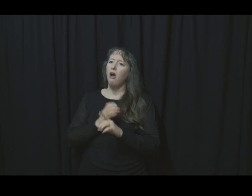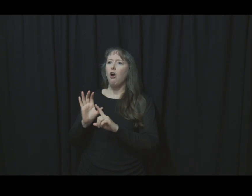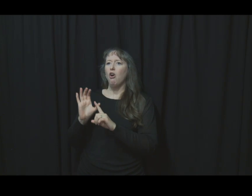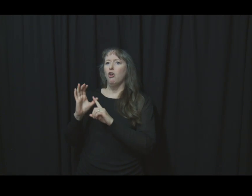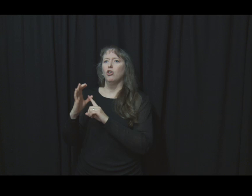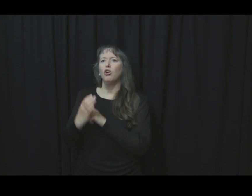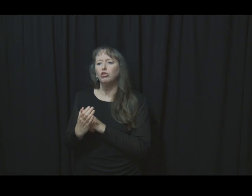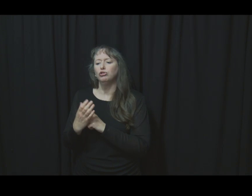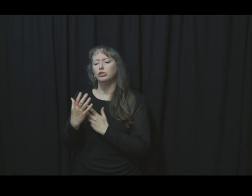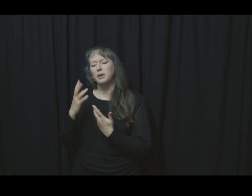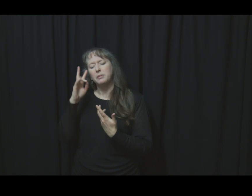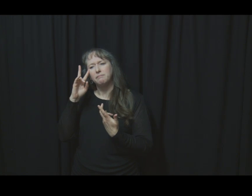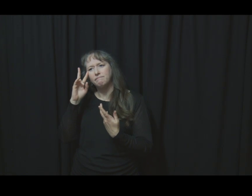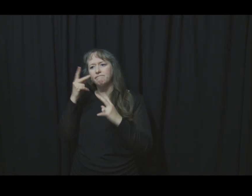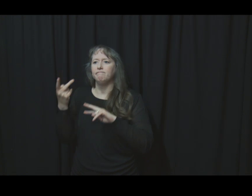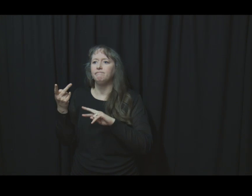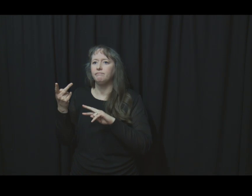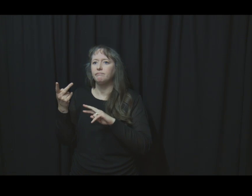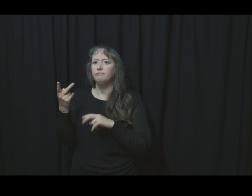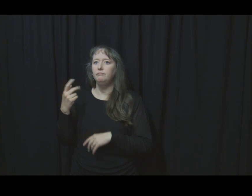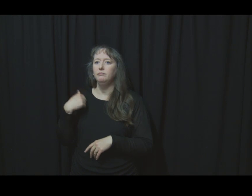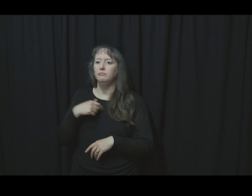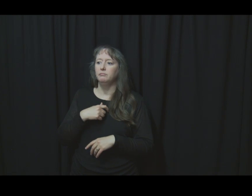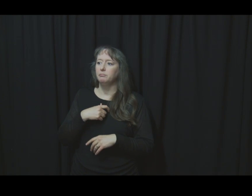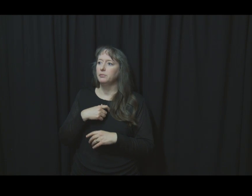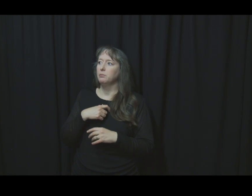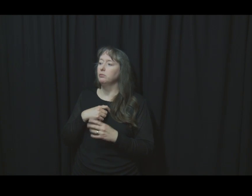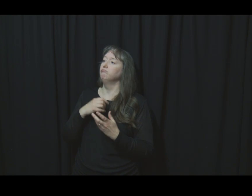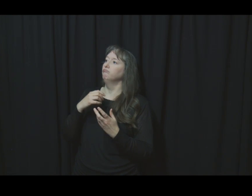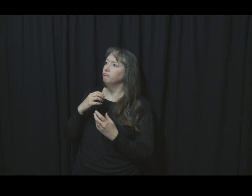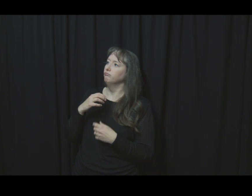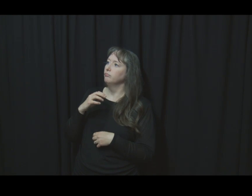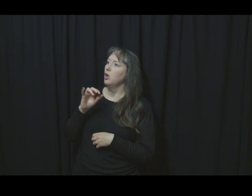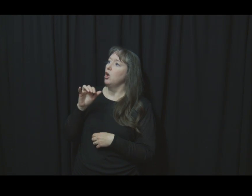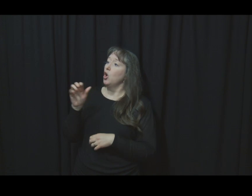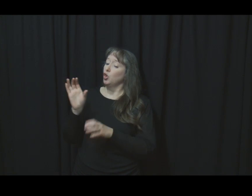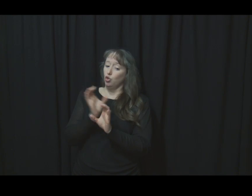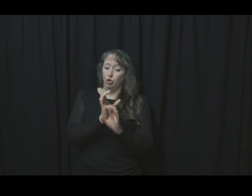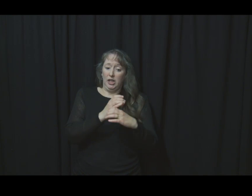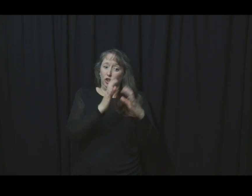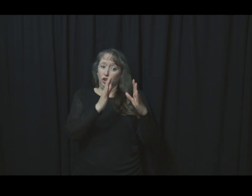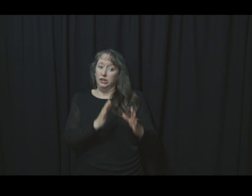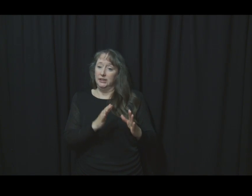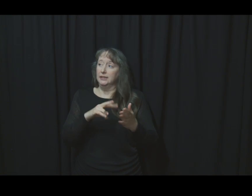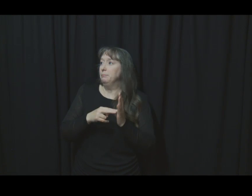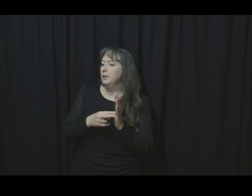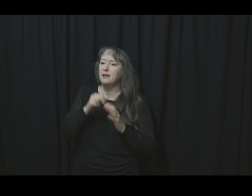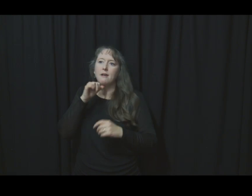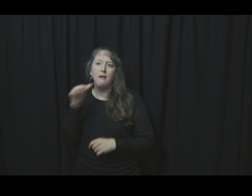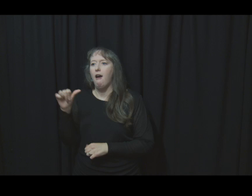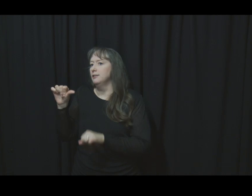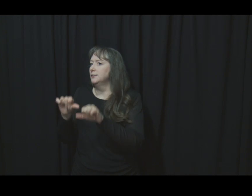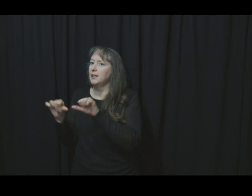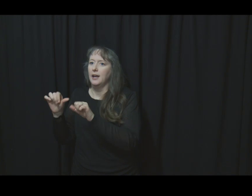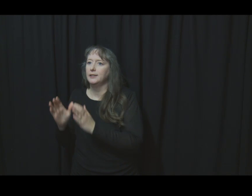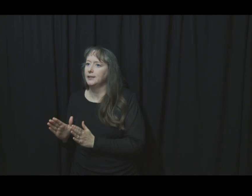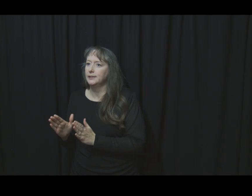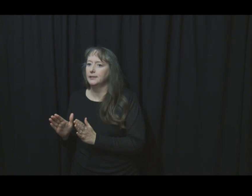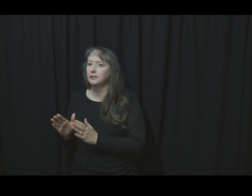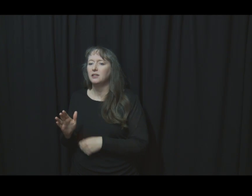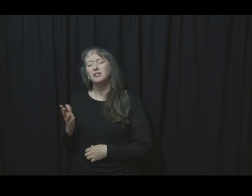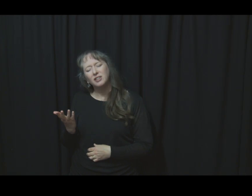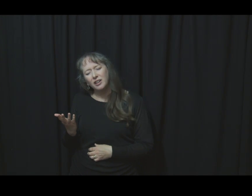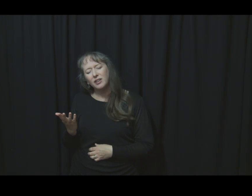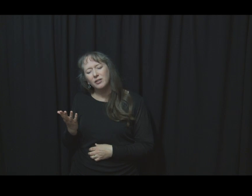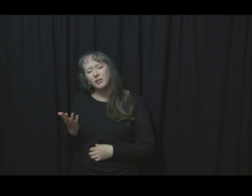people in being indoctrinated to believe that creationists can't be scientists. I believe it's all a part of secularists hijacking the word